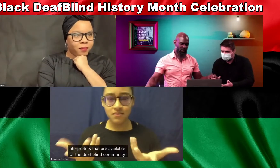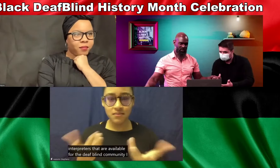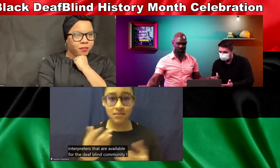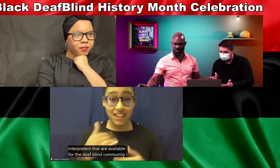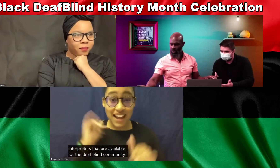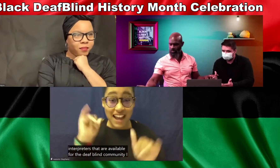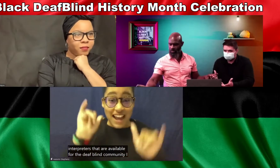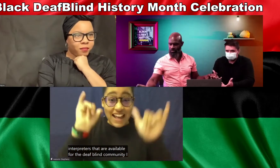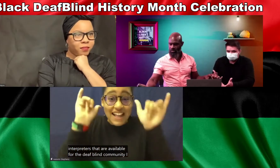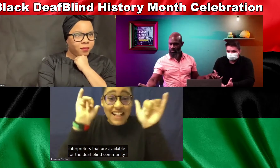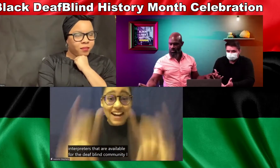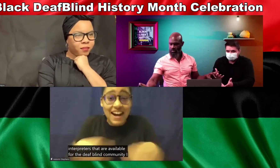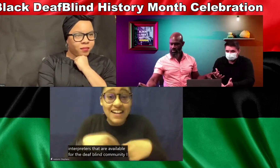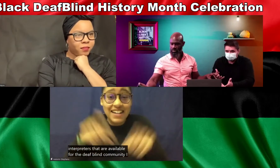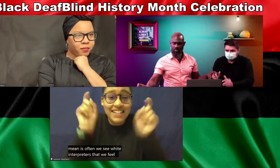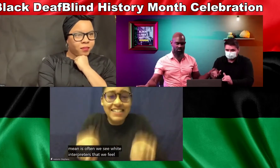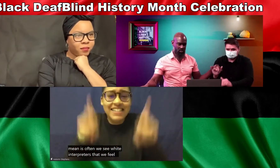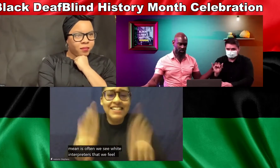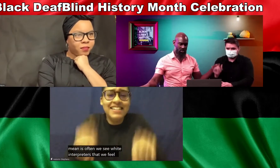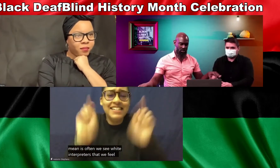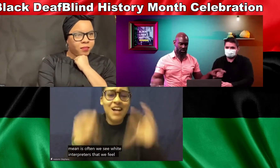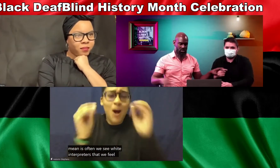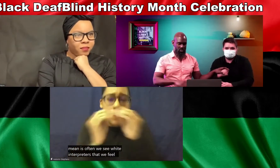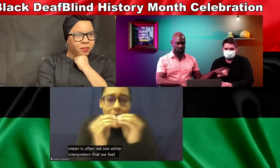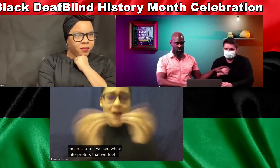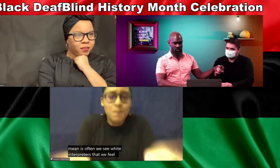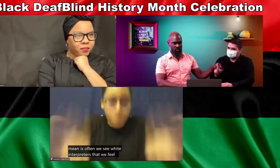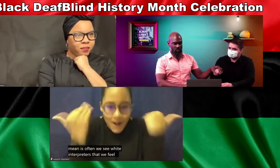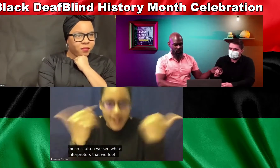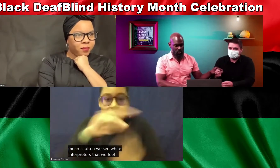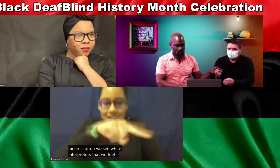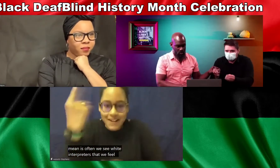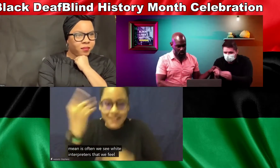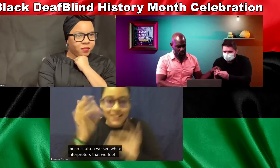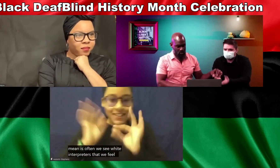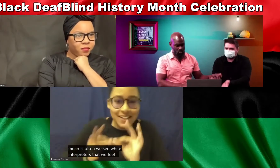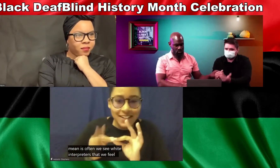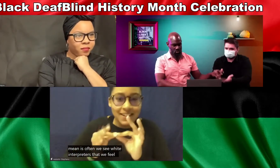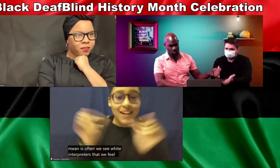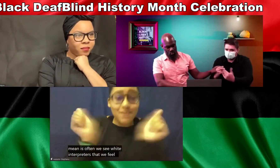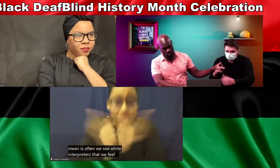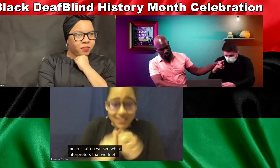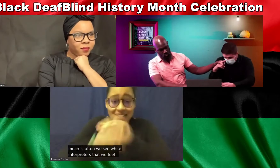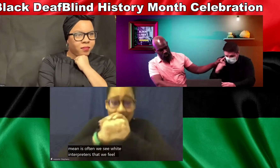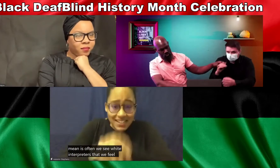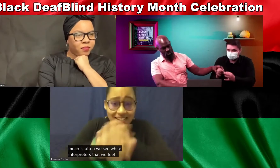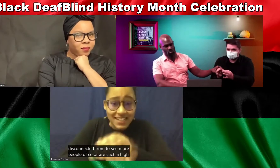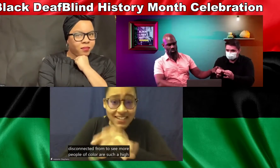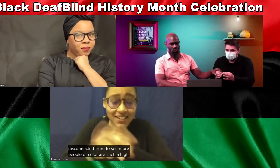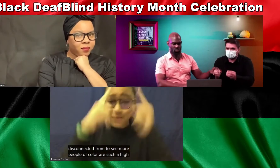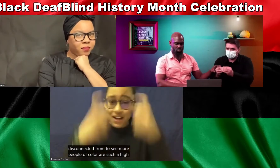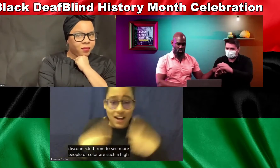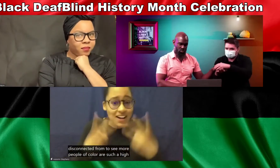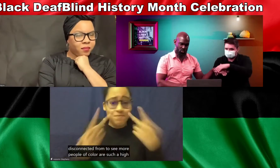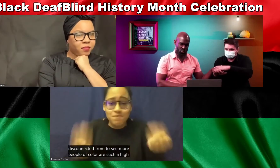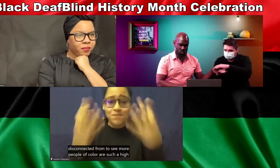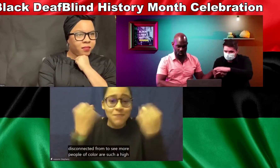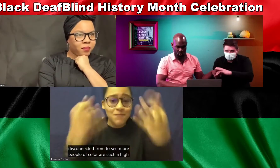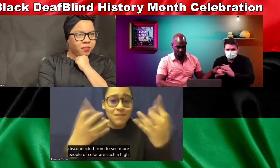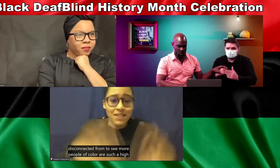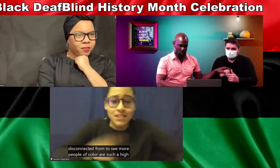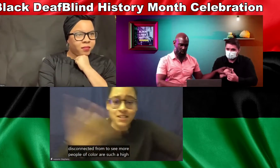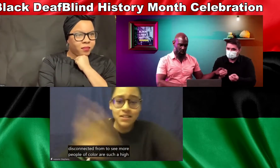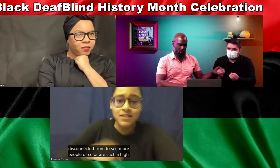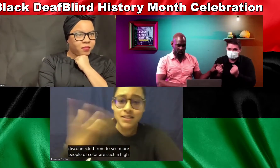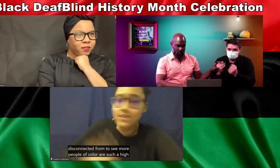that we feel disconnected from. So to see more people of color, there's such a high need for that. There's such a high demand within our community